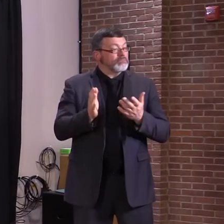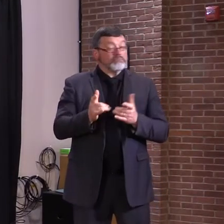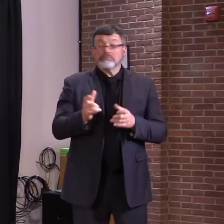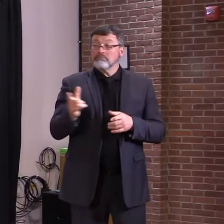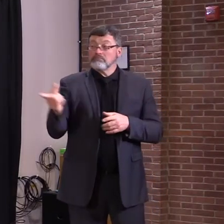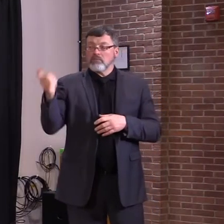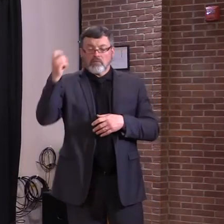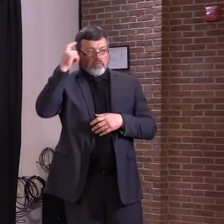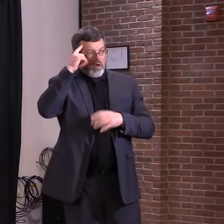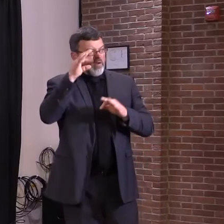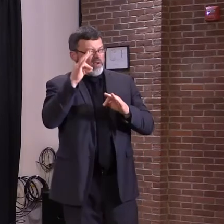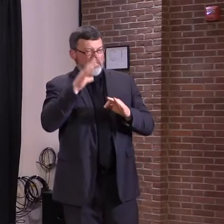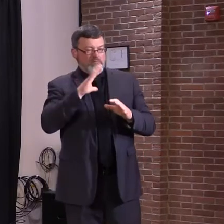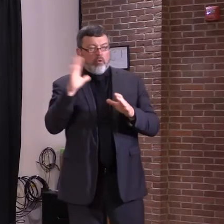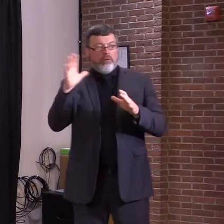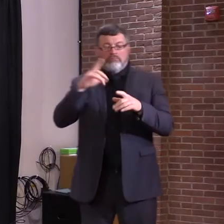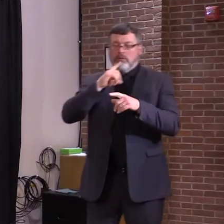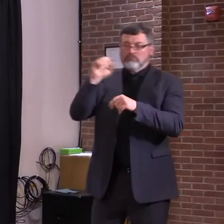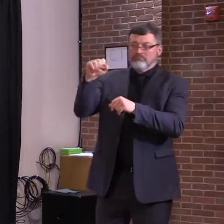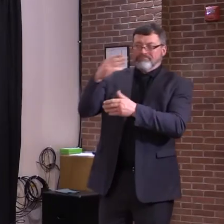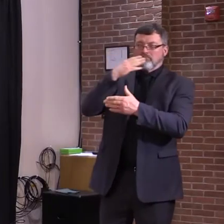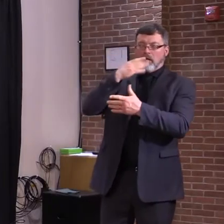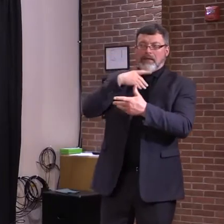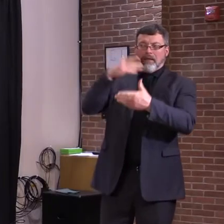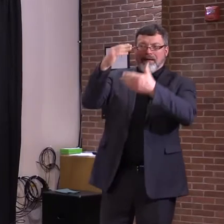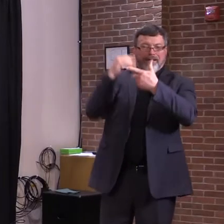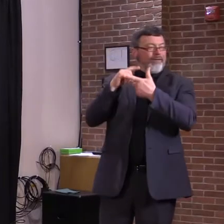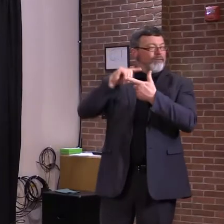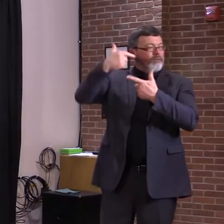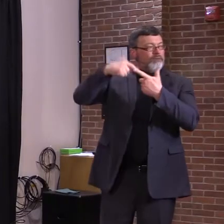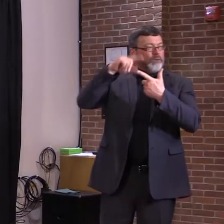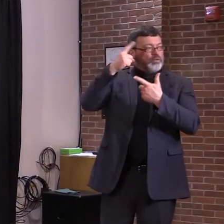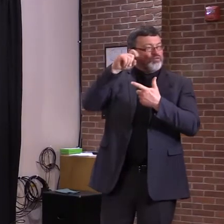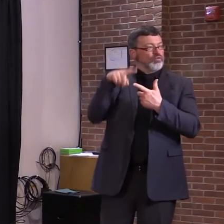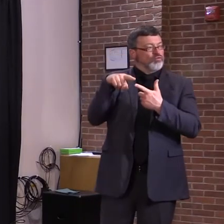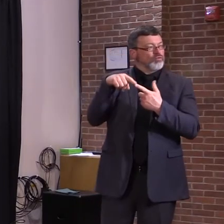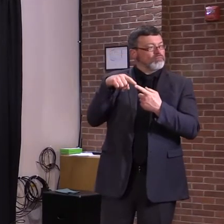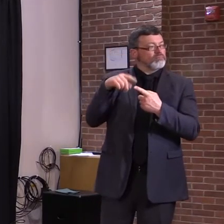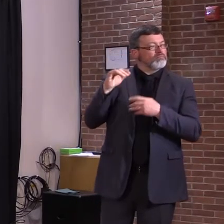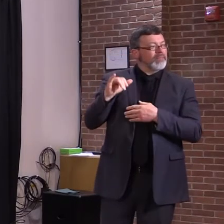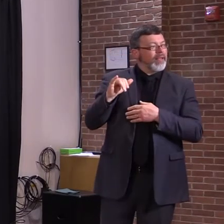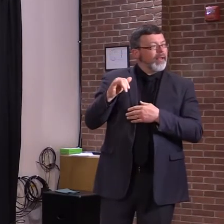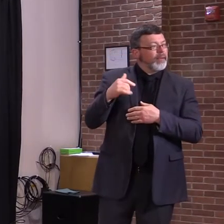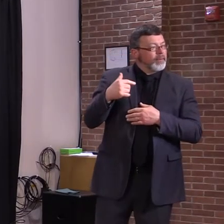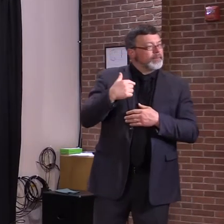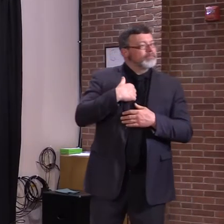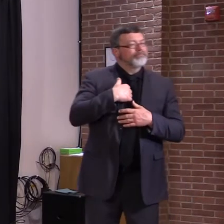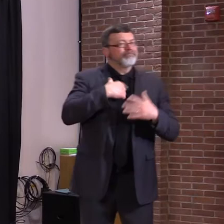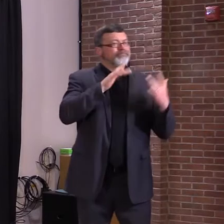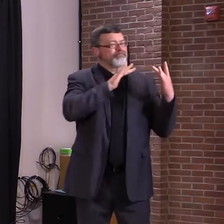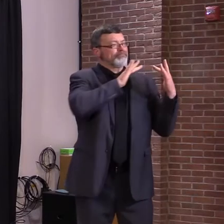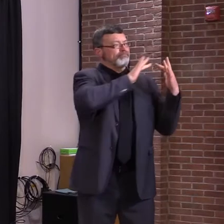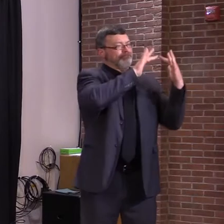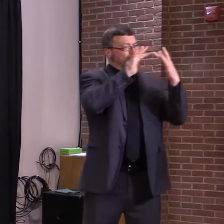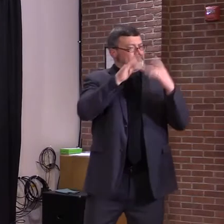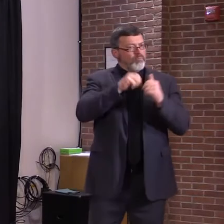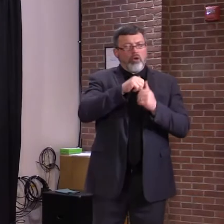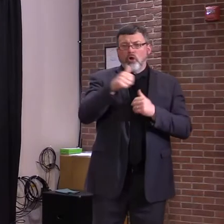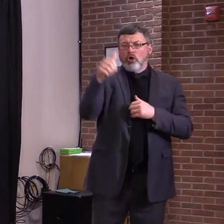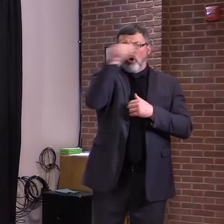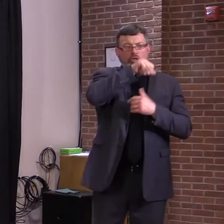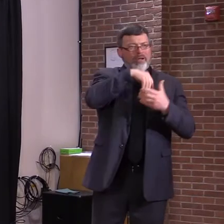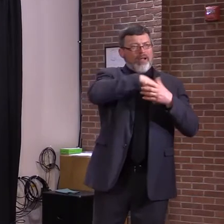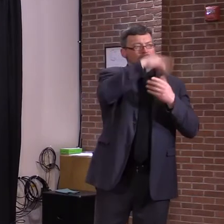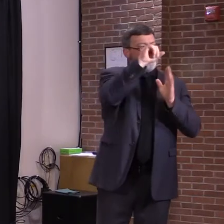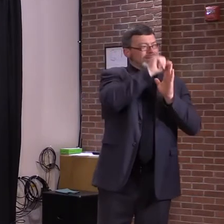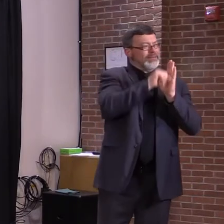disconcerting. We talked to someone from out of state yesterday, and as you may know, my youngest